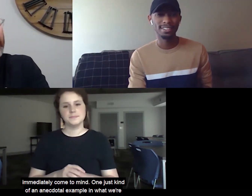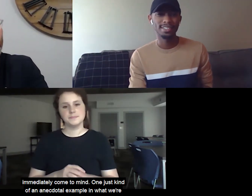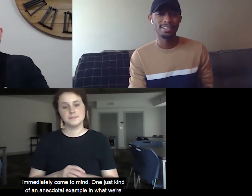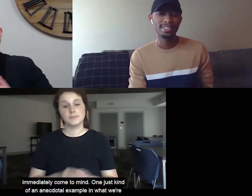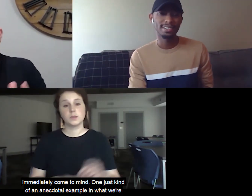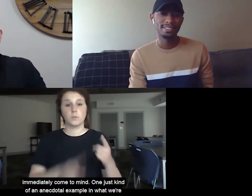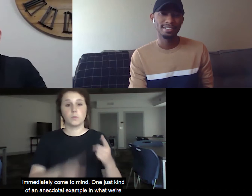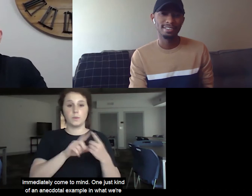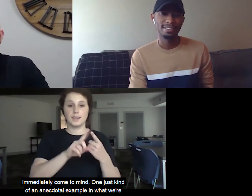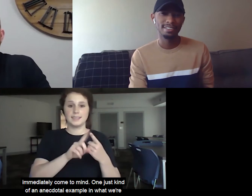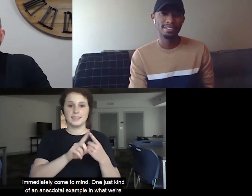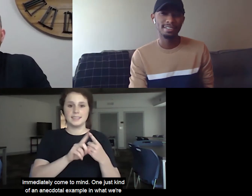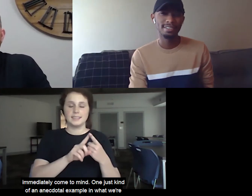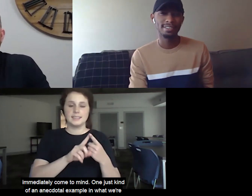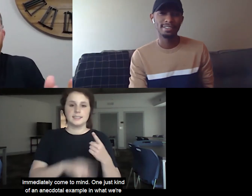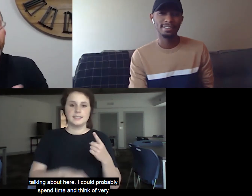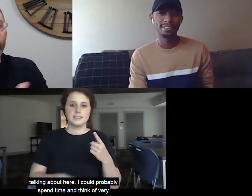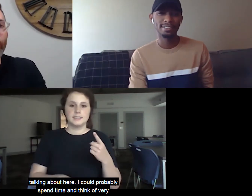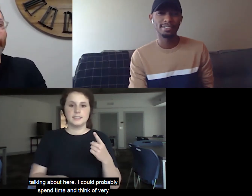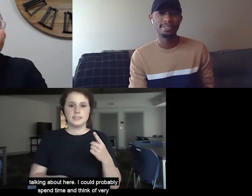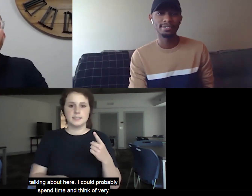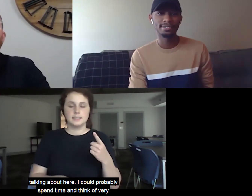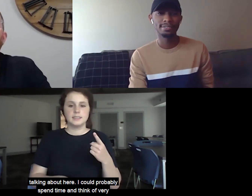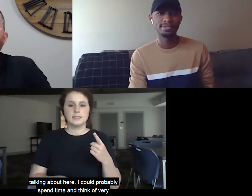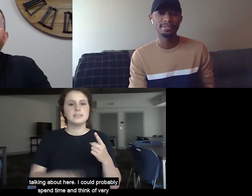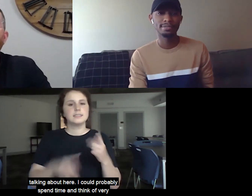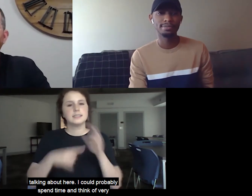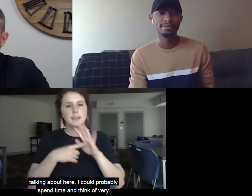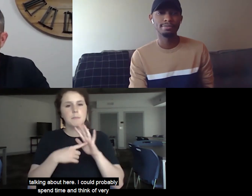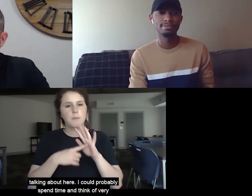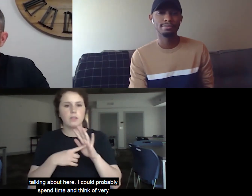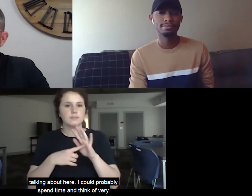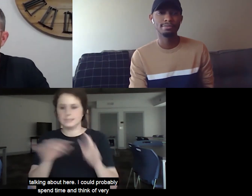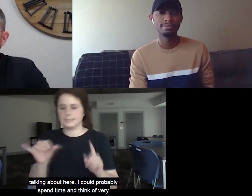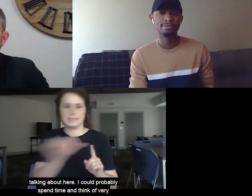One, just kind of an anecdotal example in what we're talking about here.